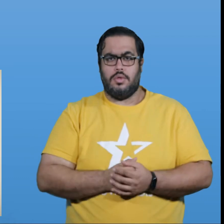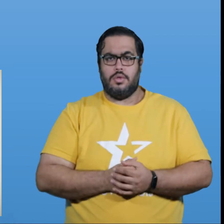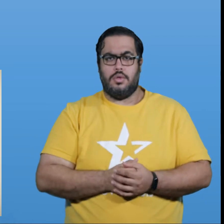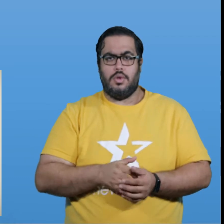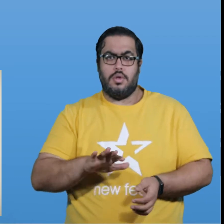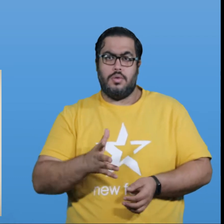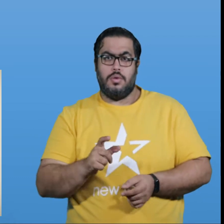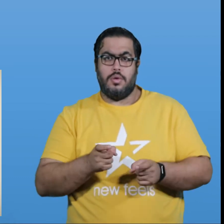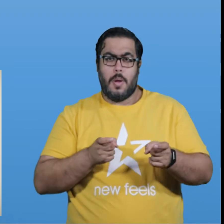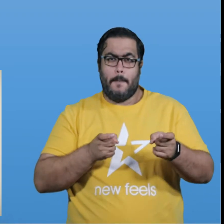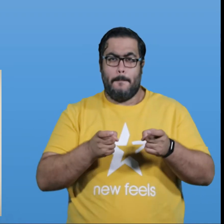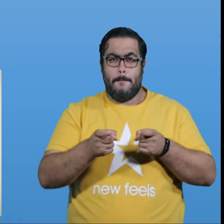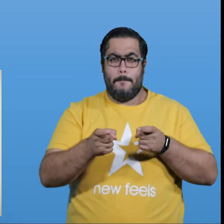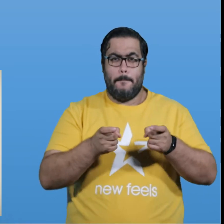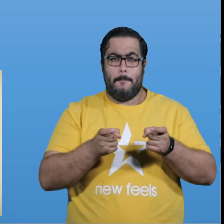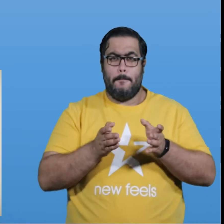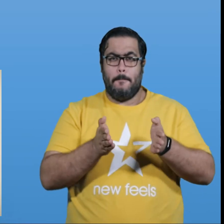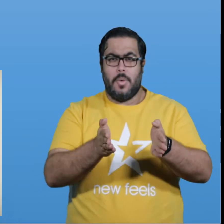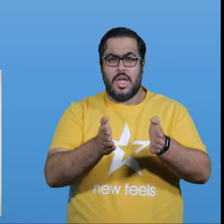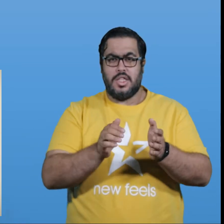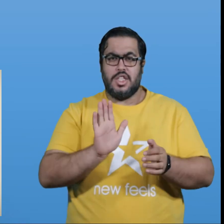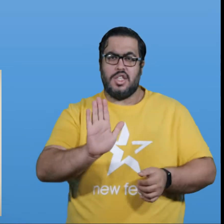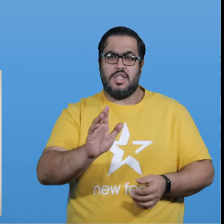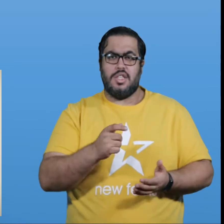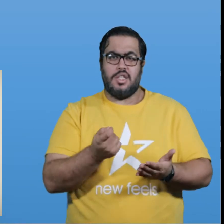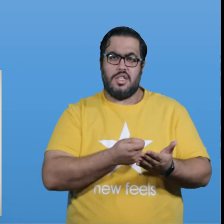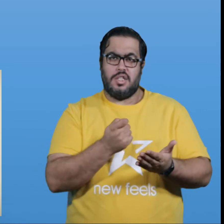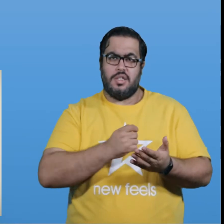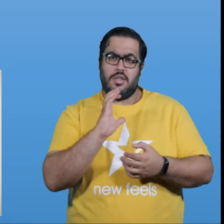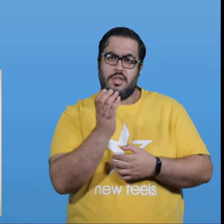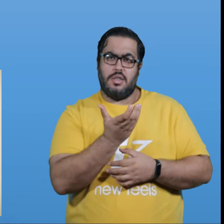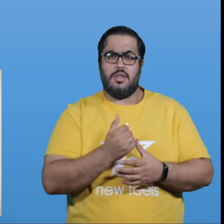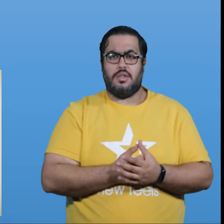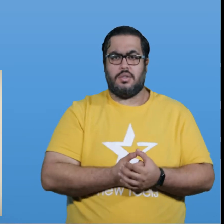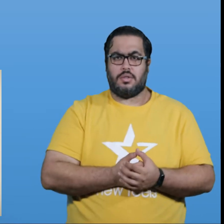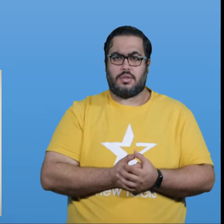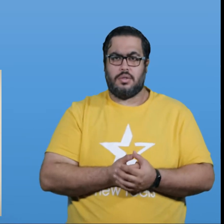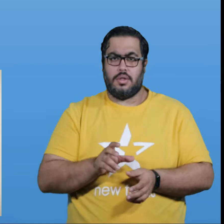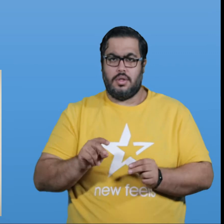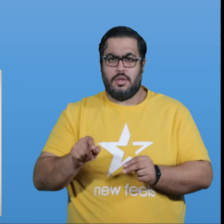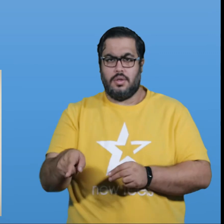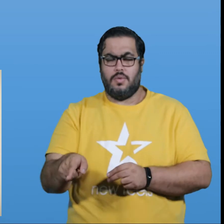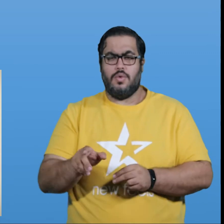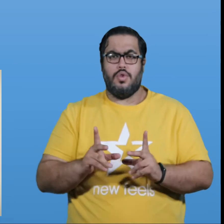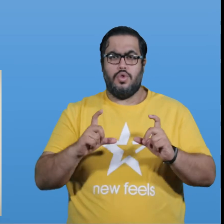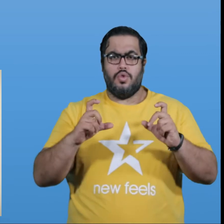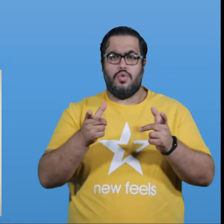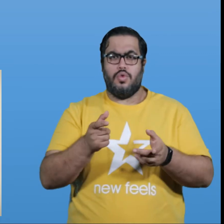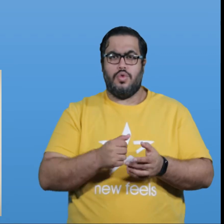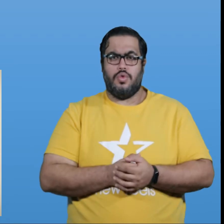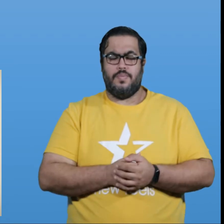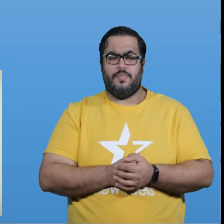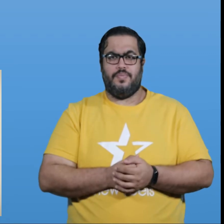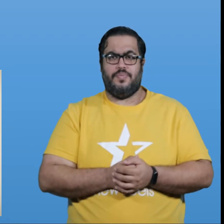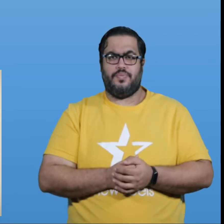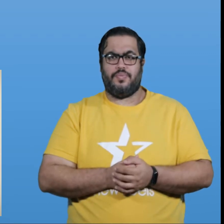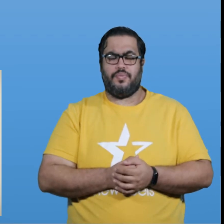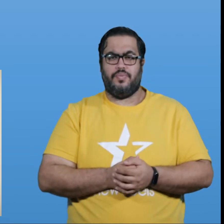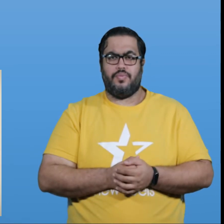in elementary school, did we not? When it comes to the English language. So here we have two items. We have master. It's a